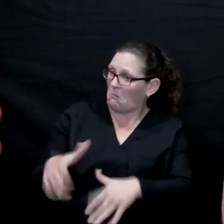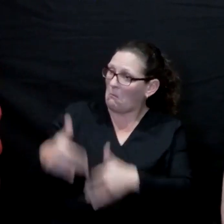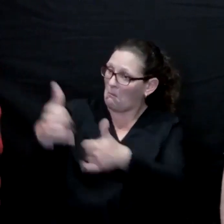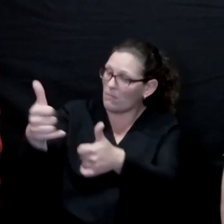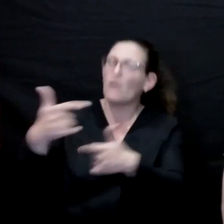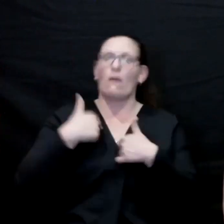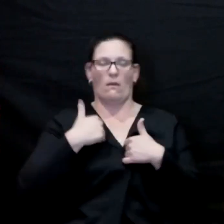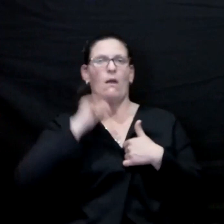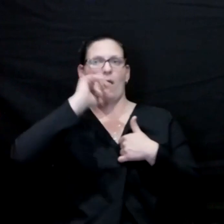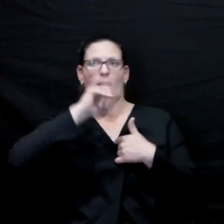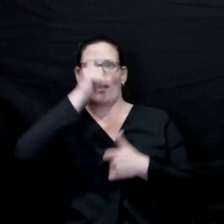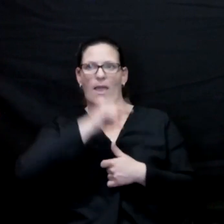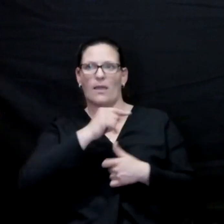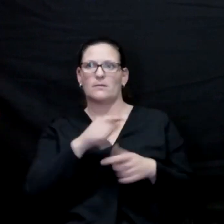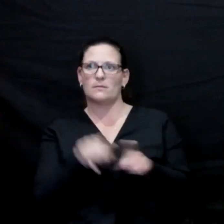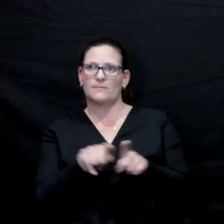successful.